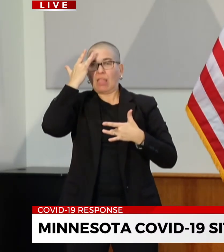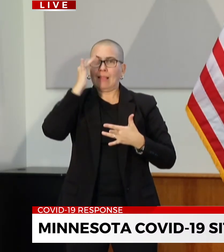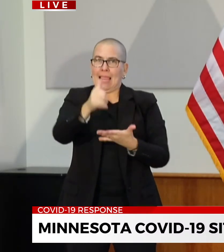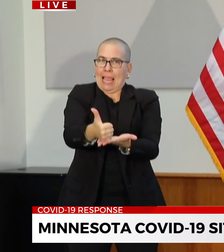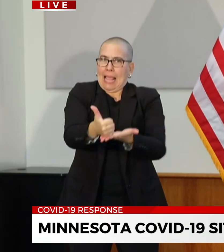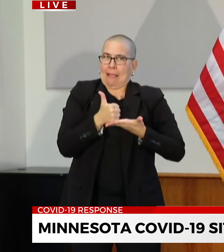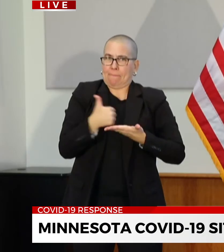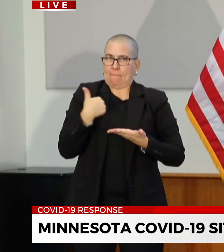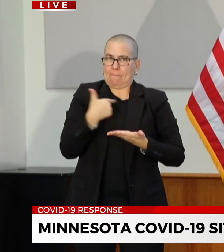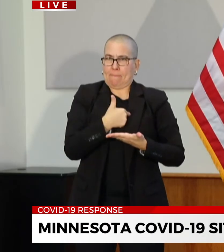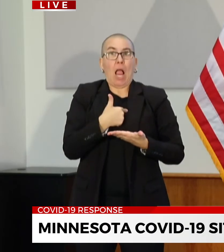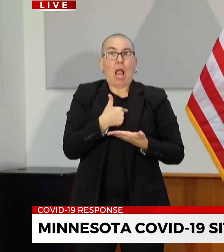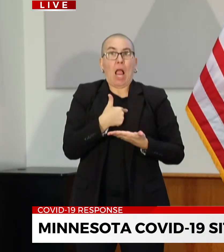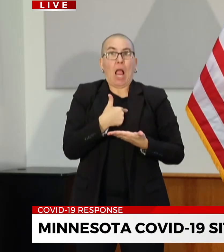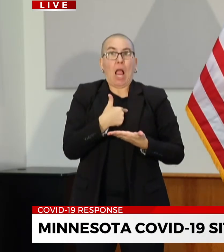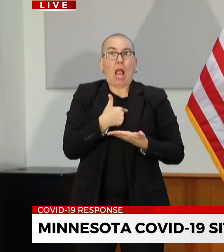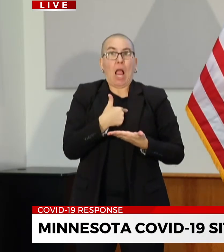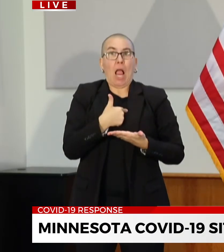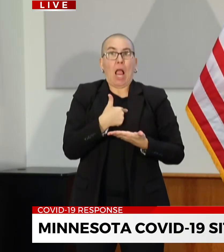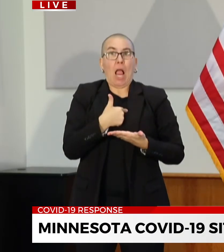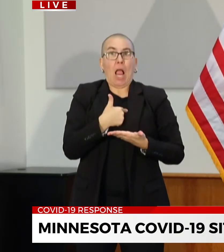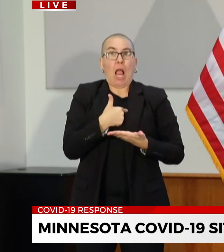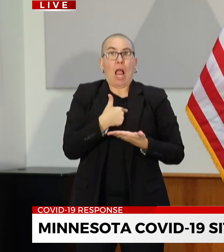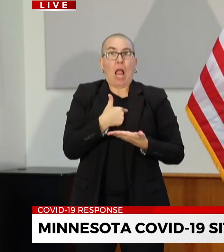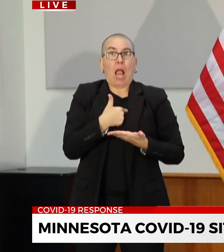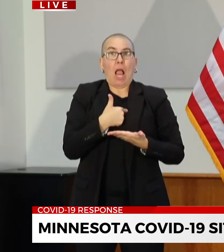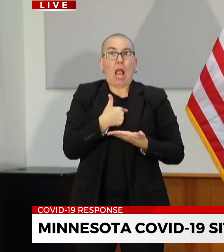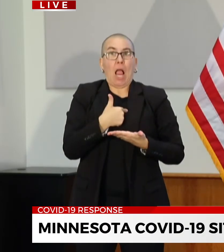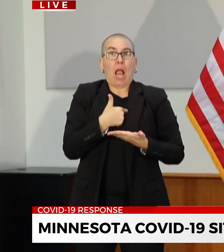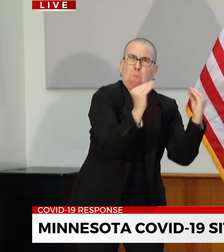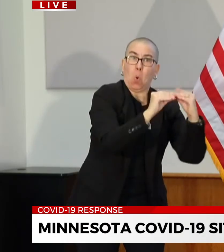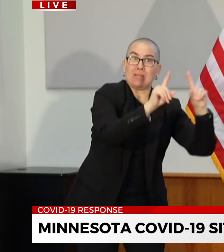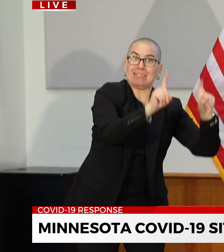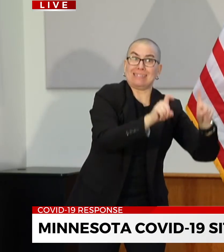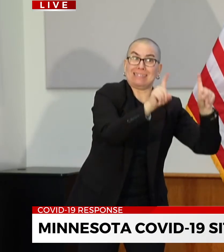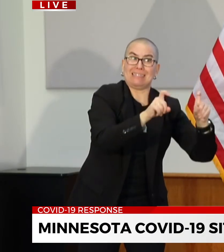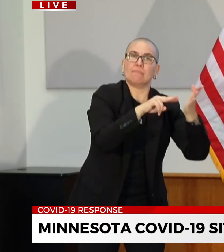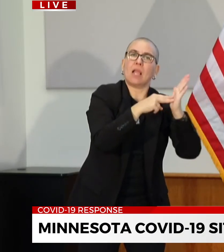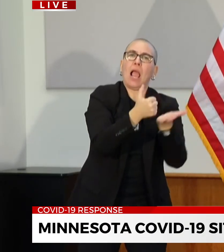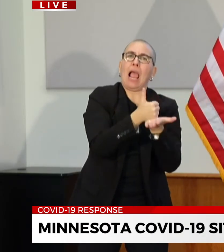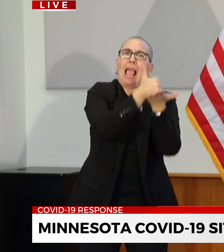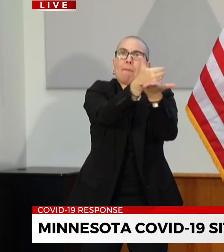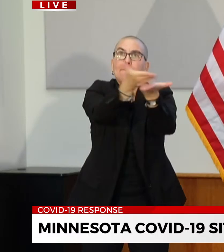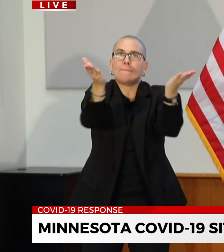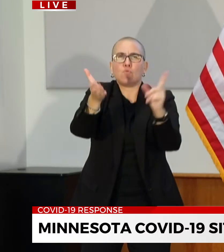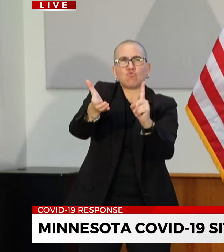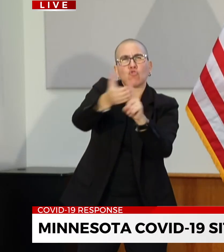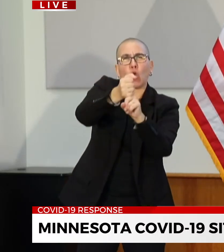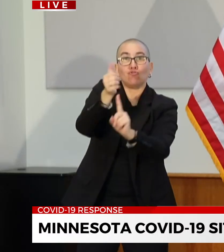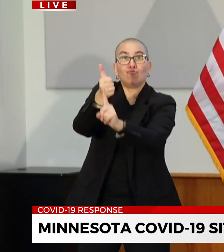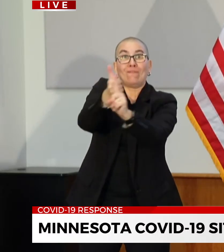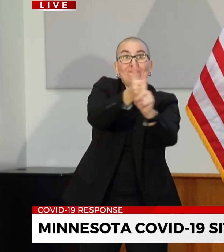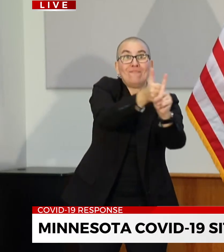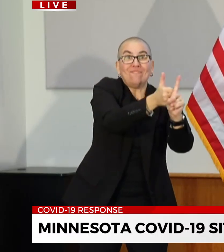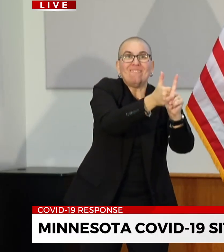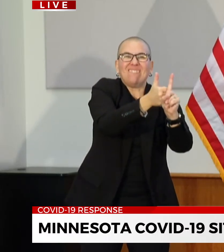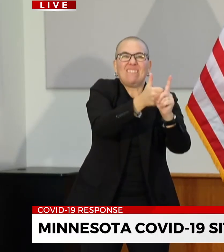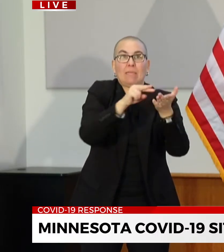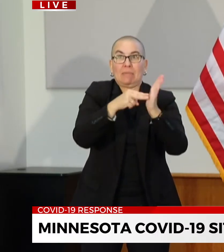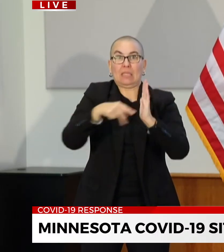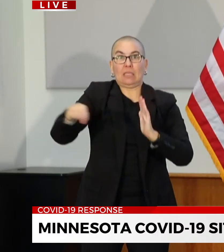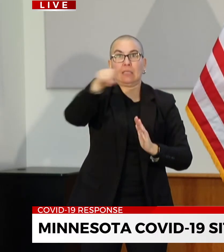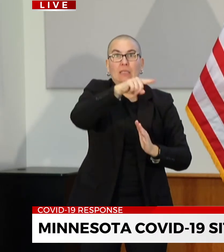numbers as well, and the case numbers. But if that's all we were seeing was more asymptomatic cases because of